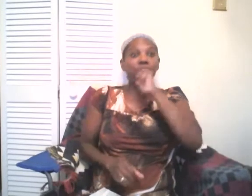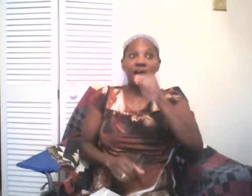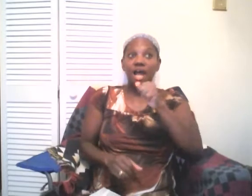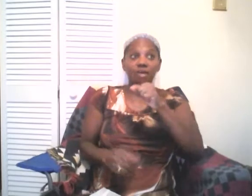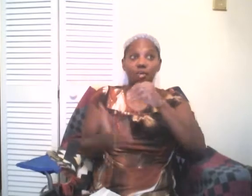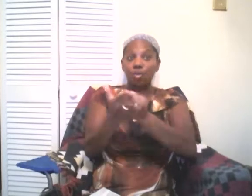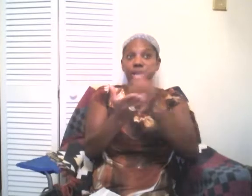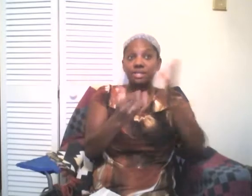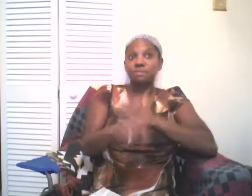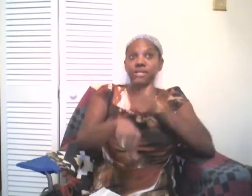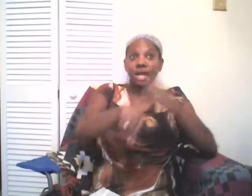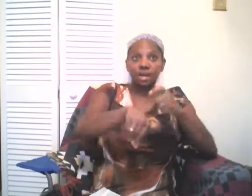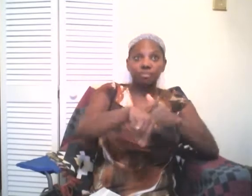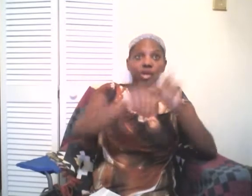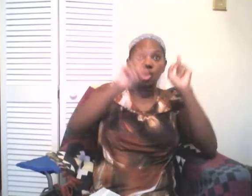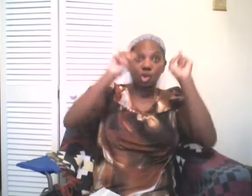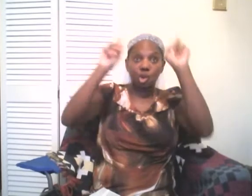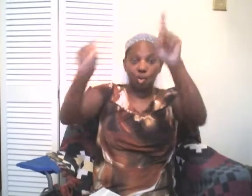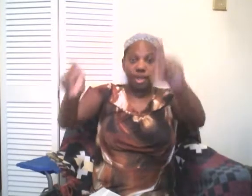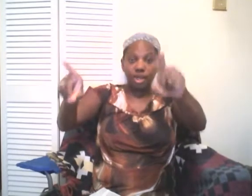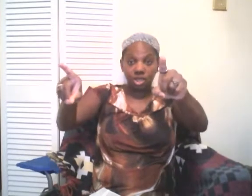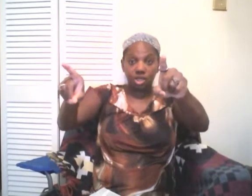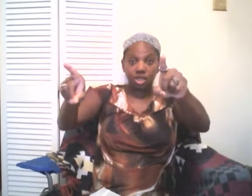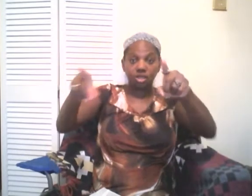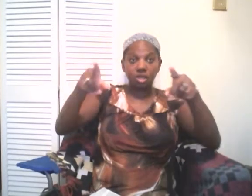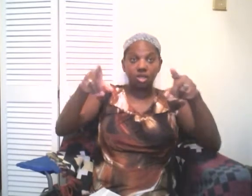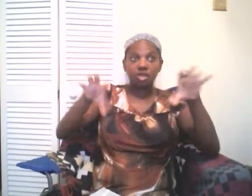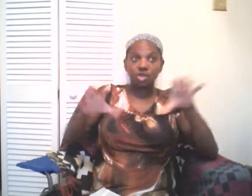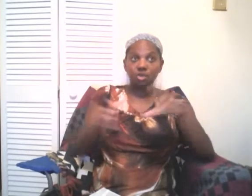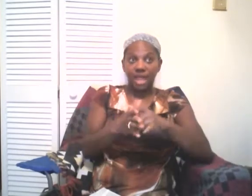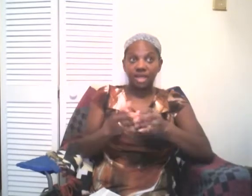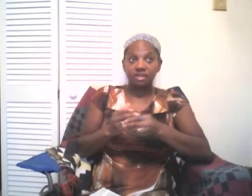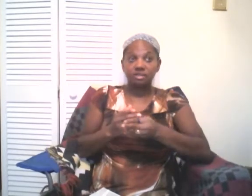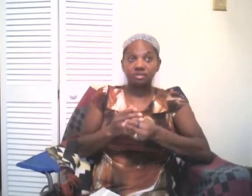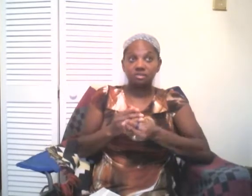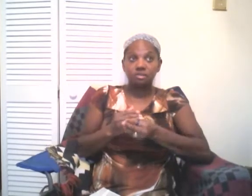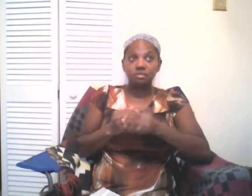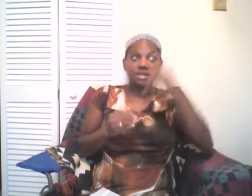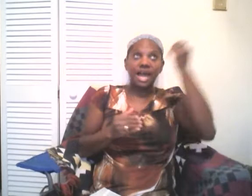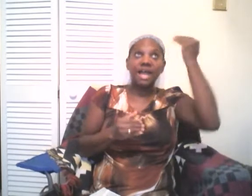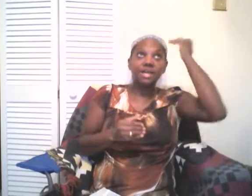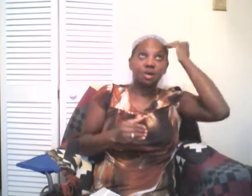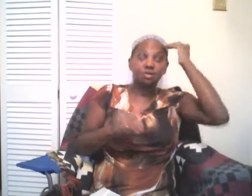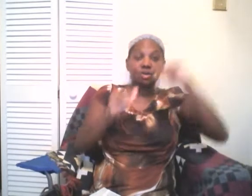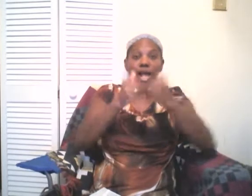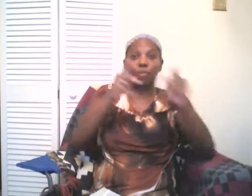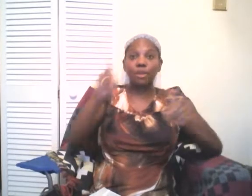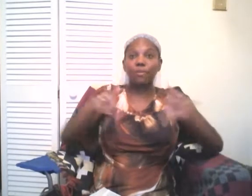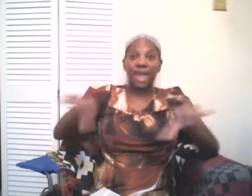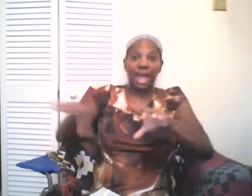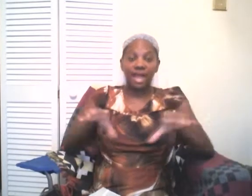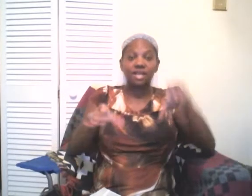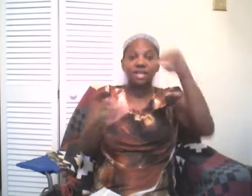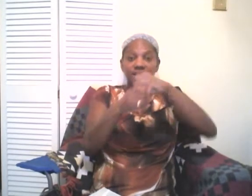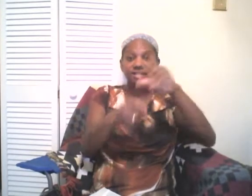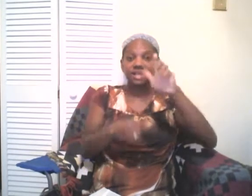not going to waste my time going to do that. Because I know how people act in the